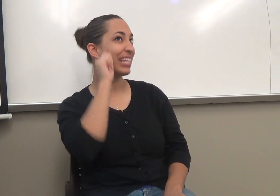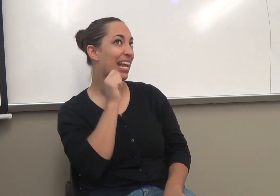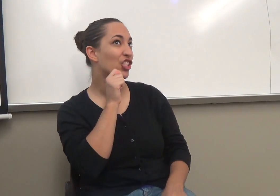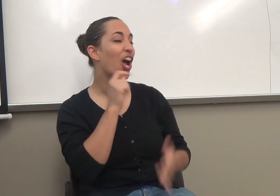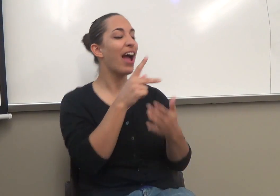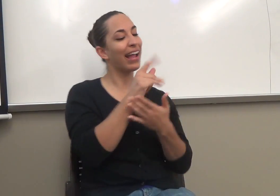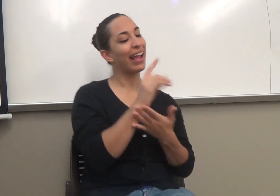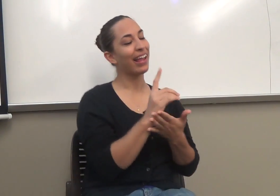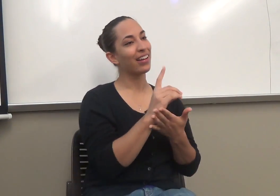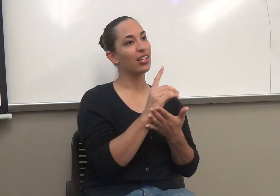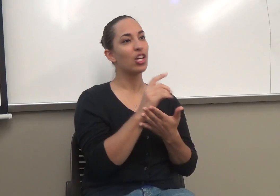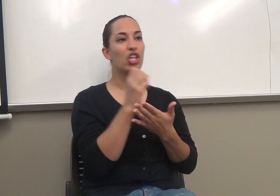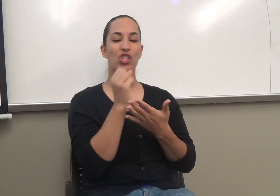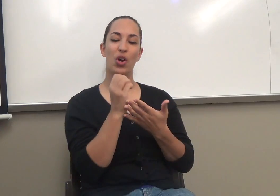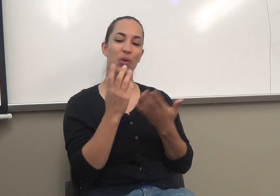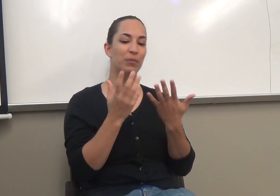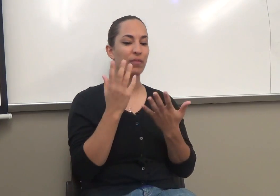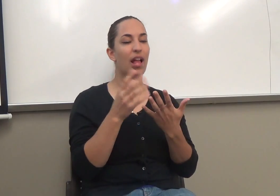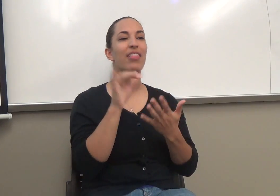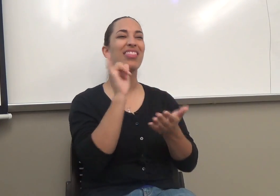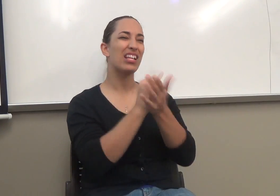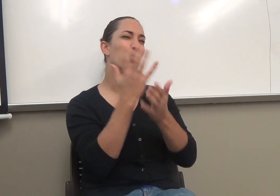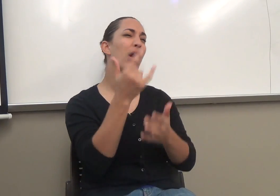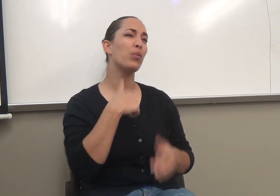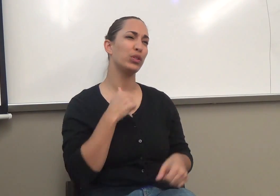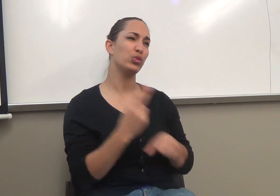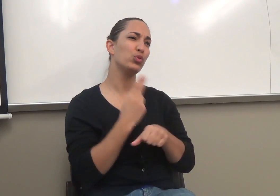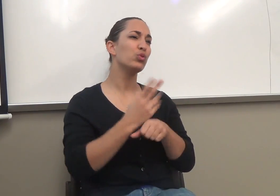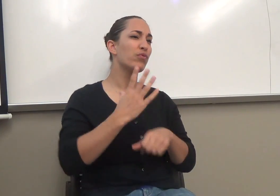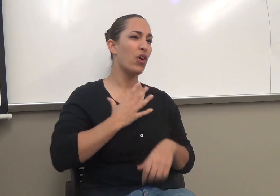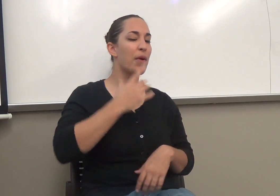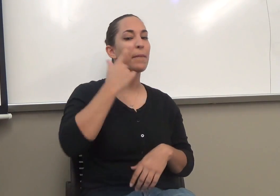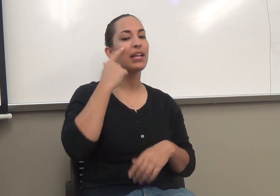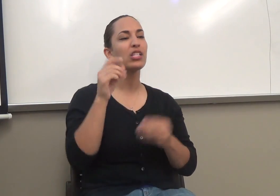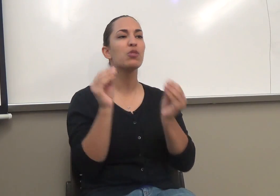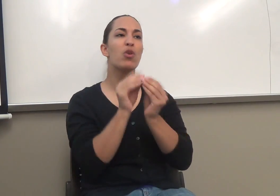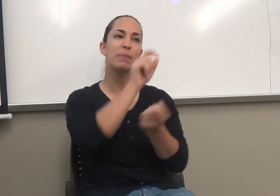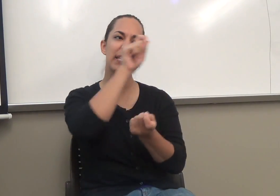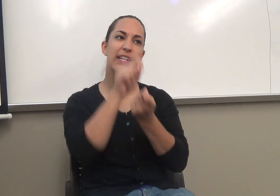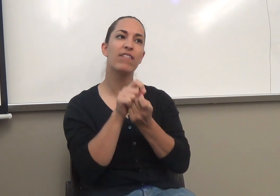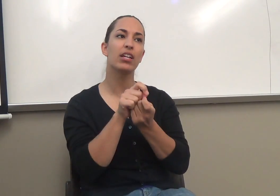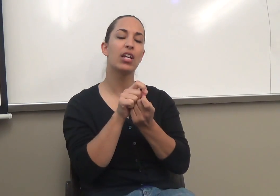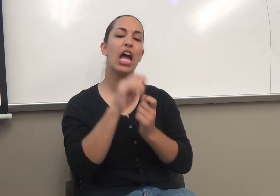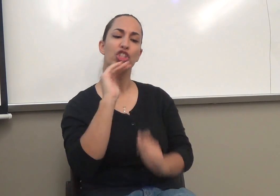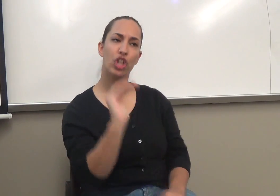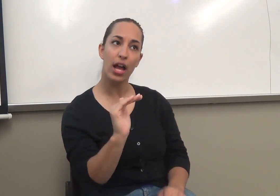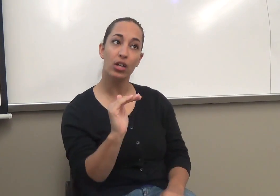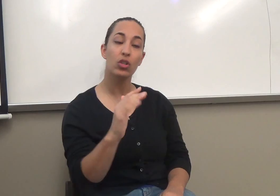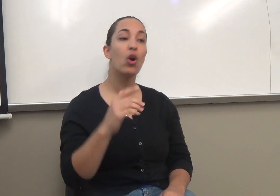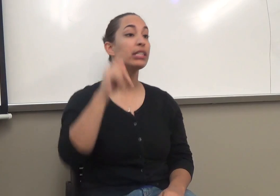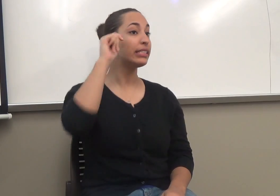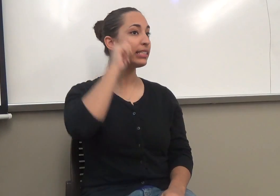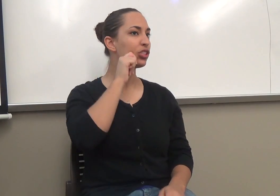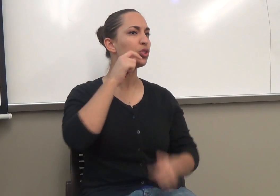these informal things are very often, it's something that started out years ago as slang, but it's become